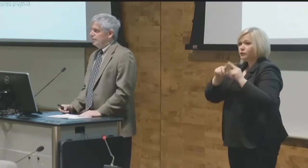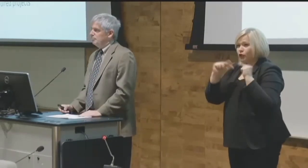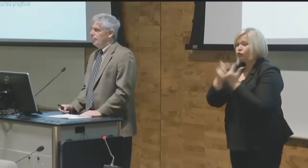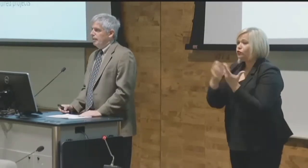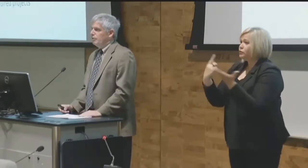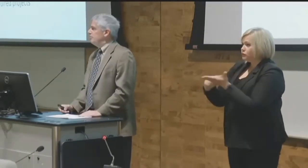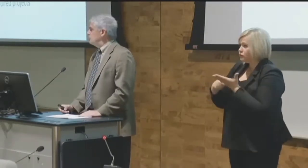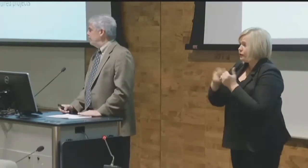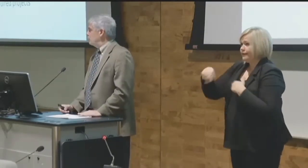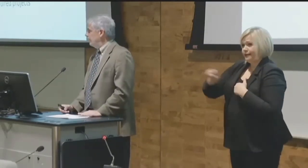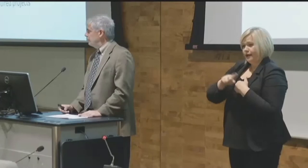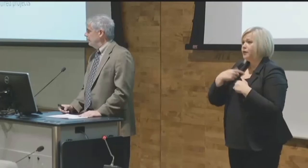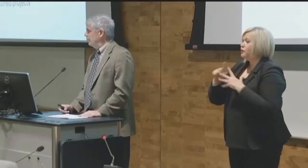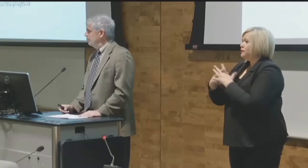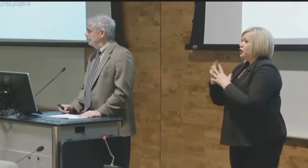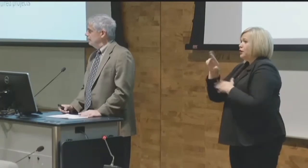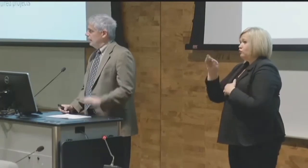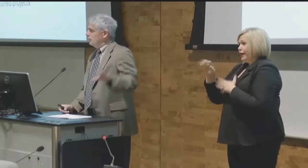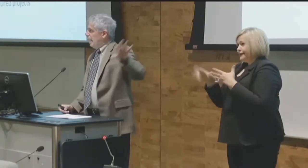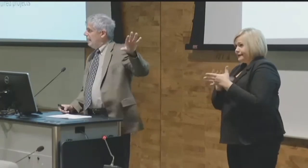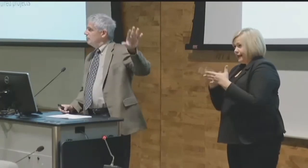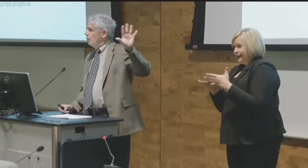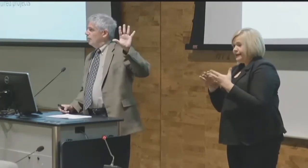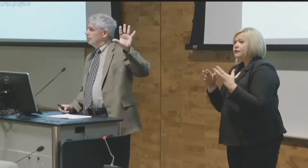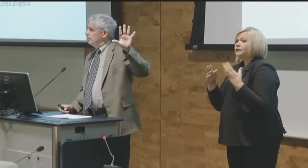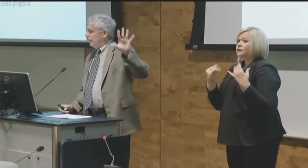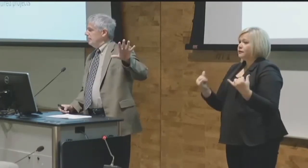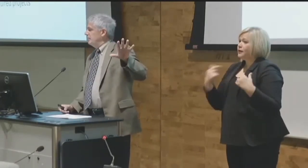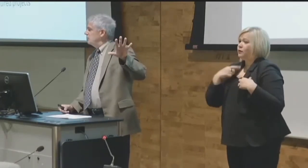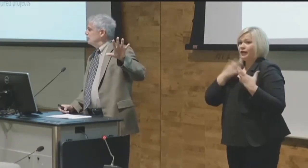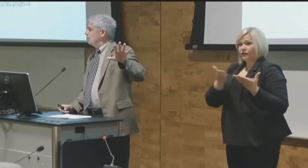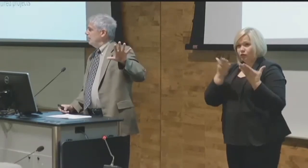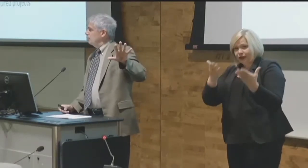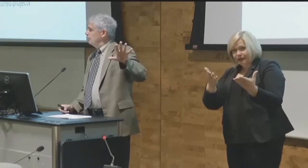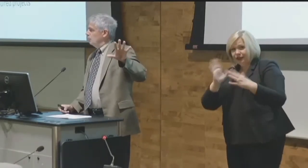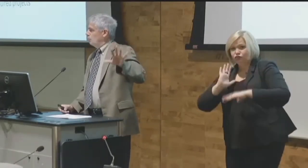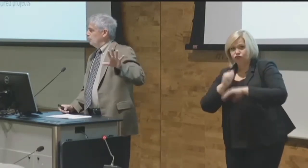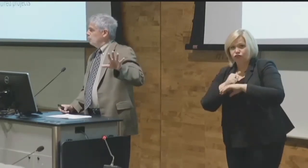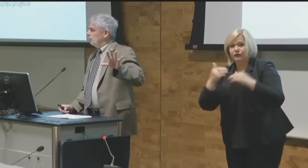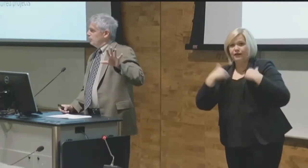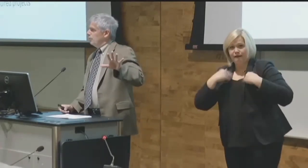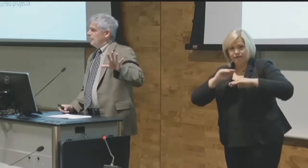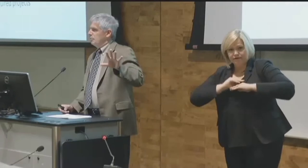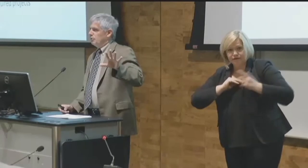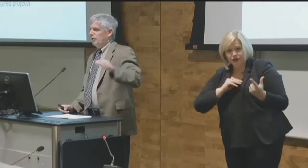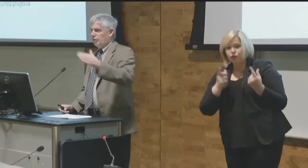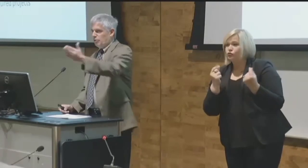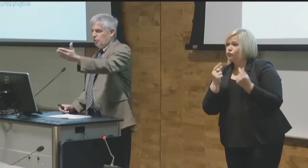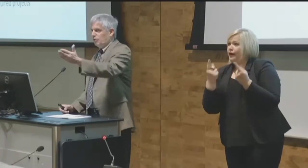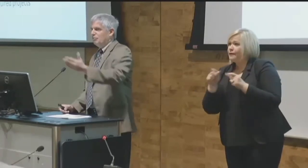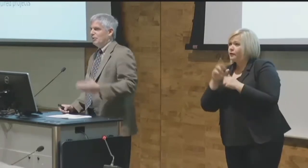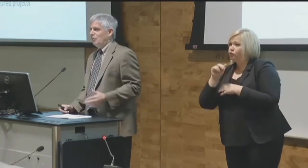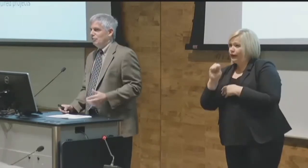talk to them. We've initiated a rate study. Now that we have our recommendation in place, what will happen with rates,